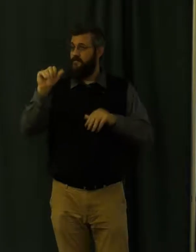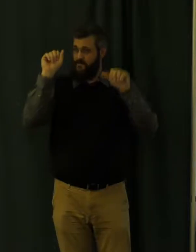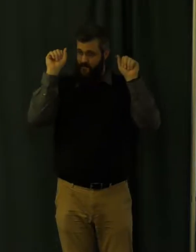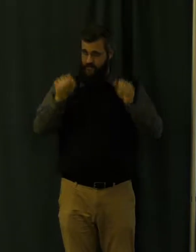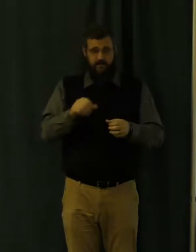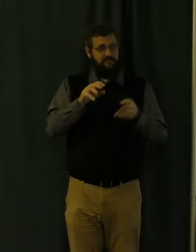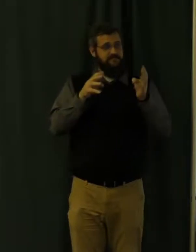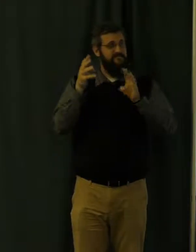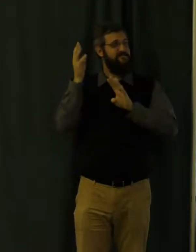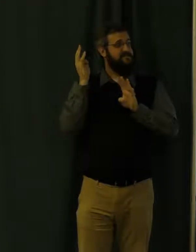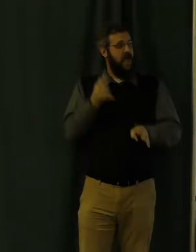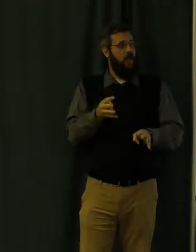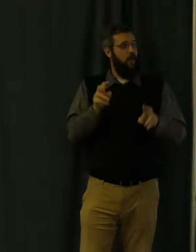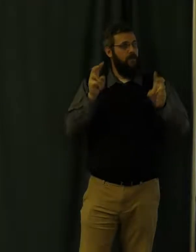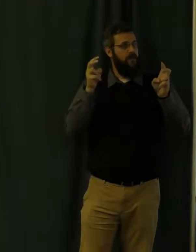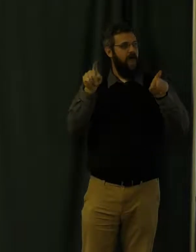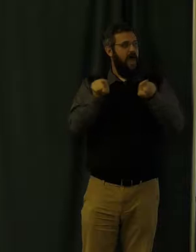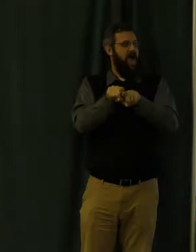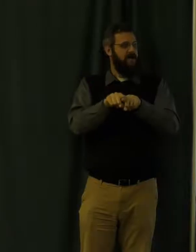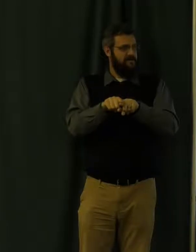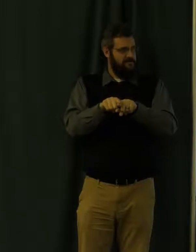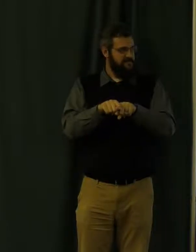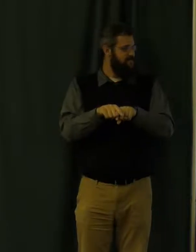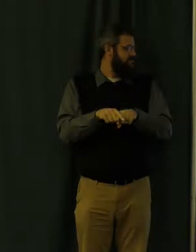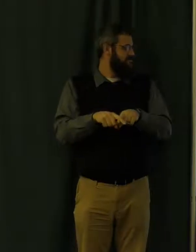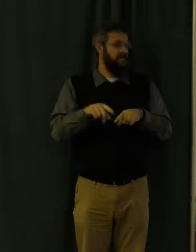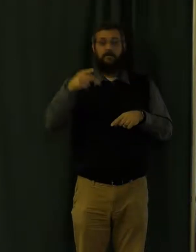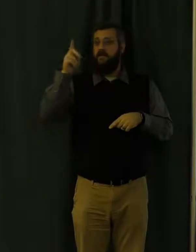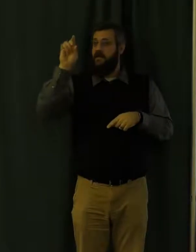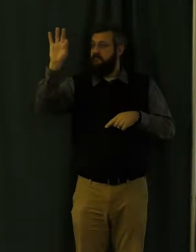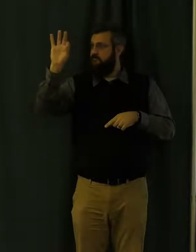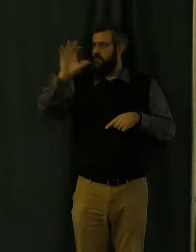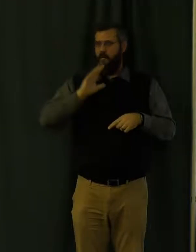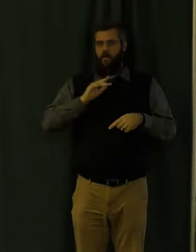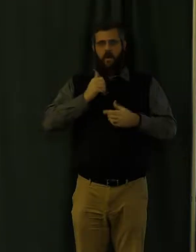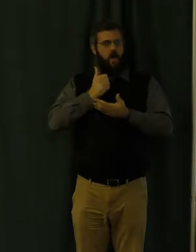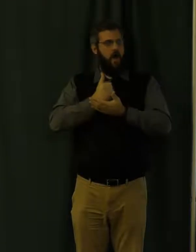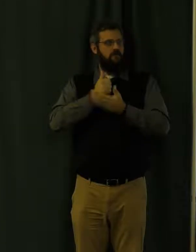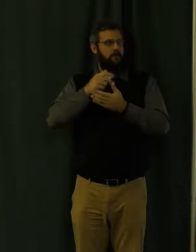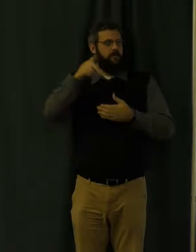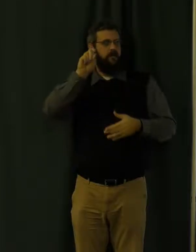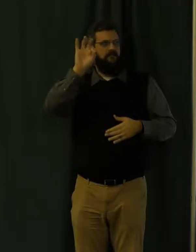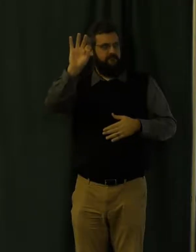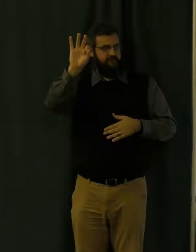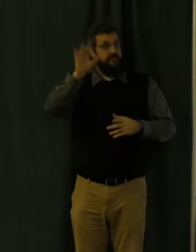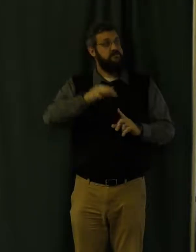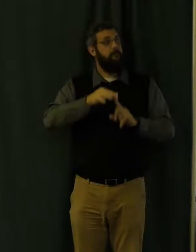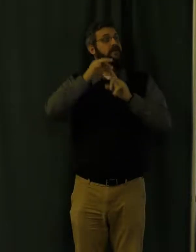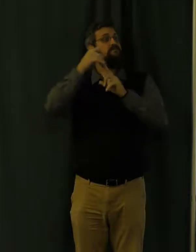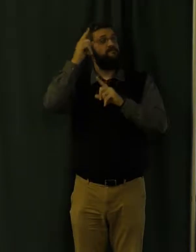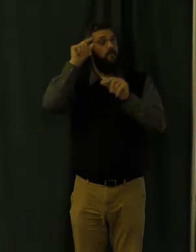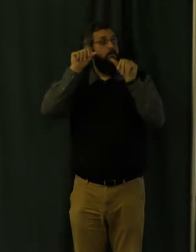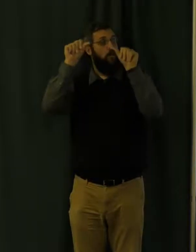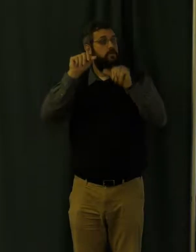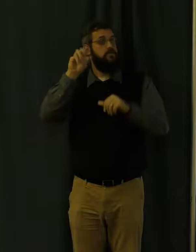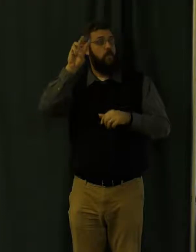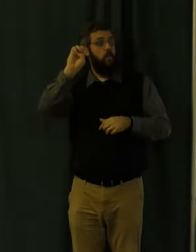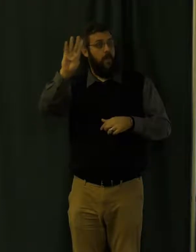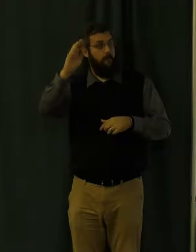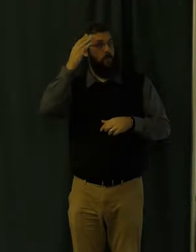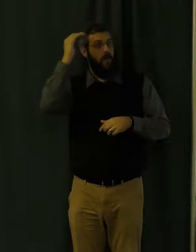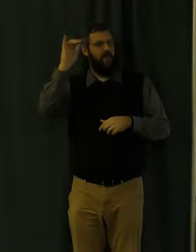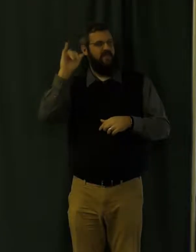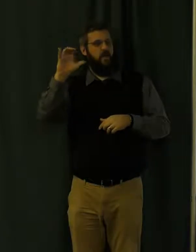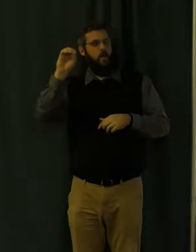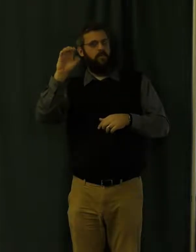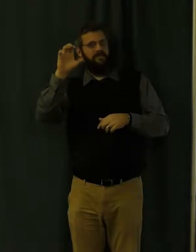it as like bridge text. PDF is really helpful. Especially for putting things on websites, because that's going to be an